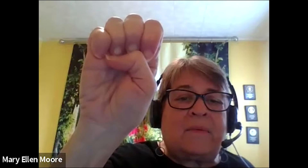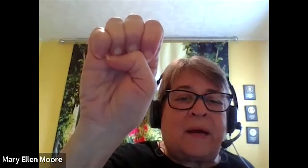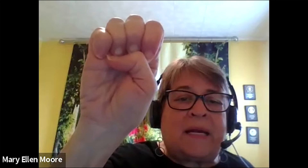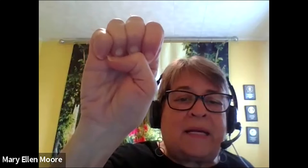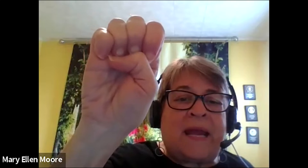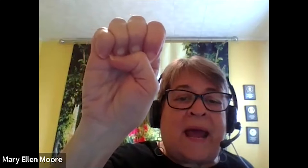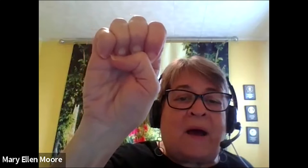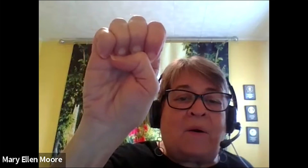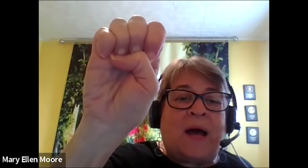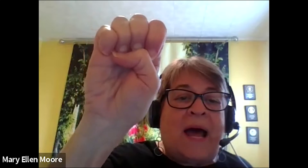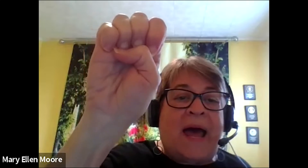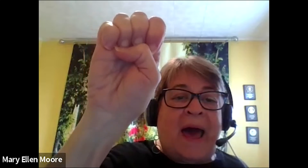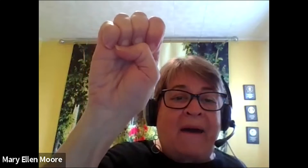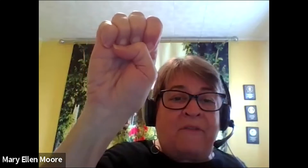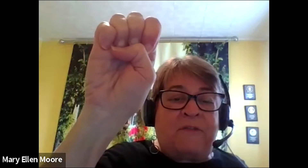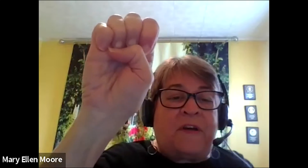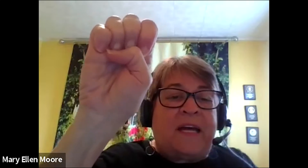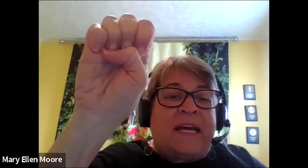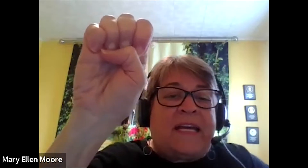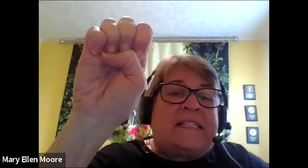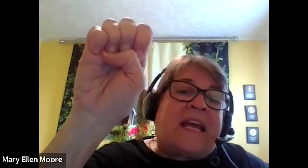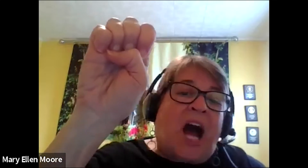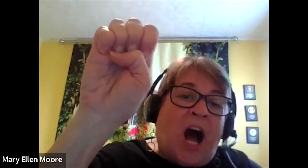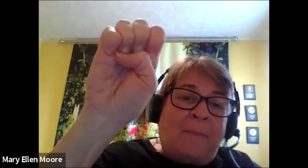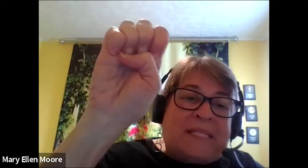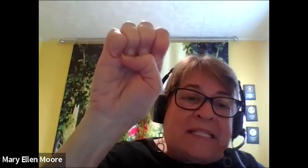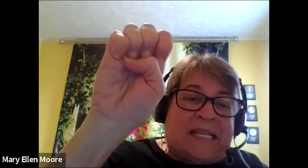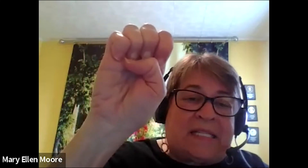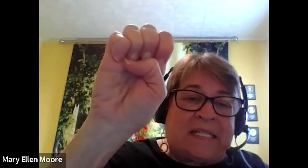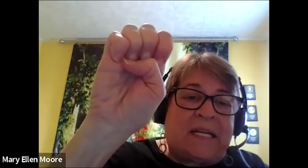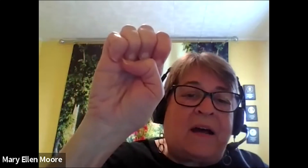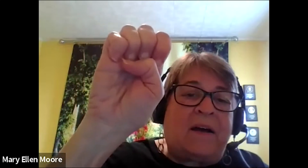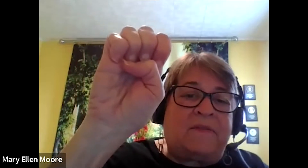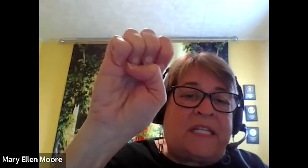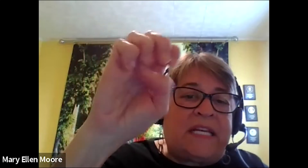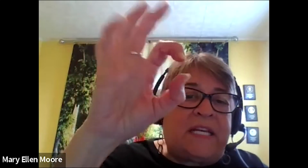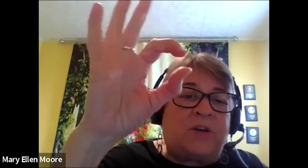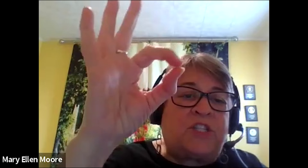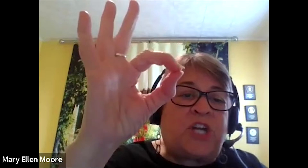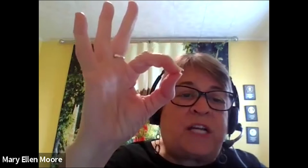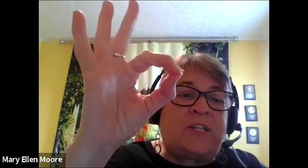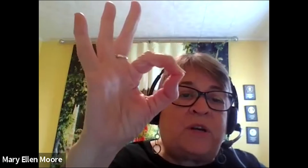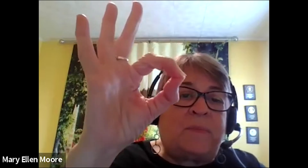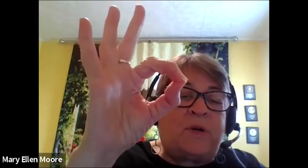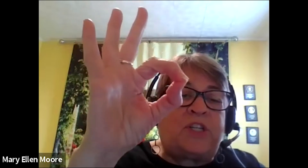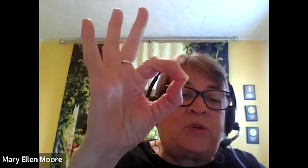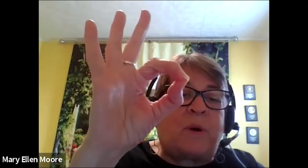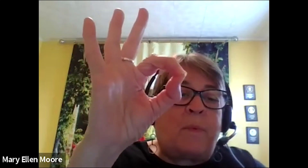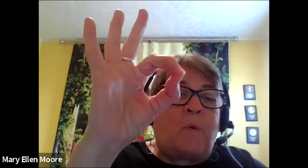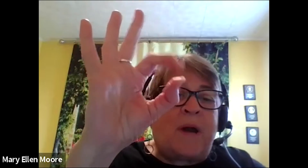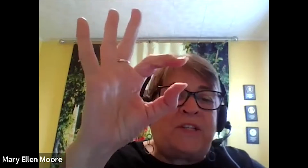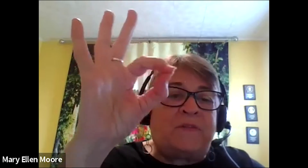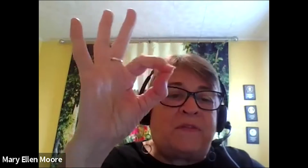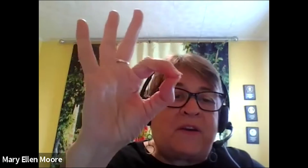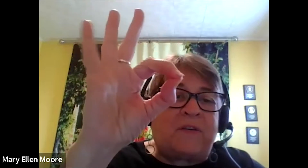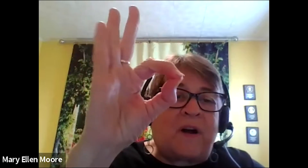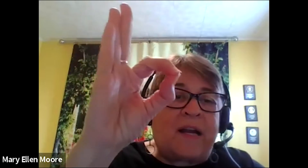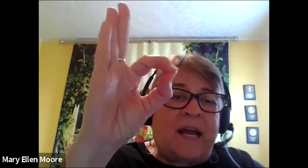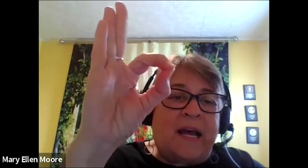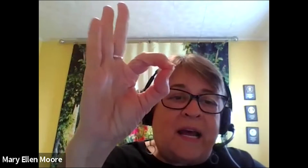right. Now F is the opposite of D. You're just going to put your pointer finger on and